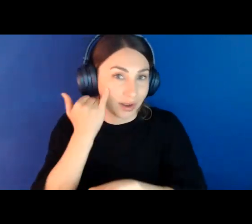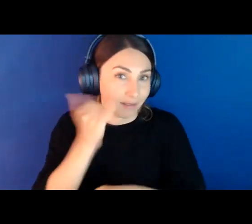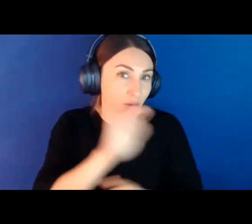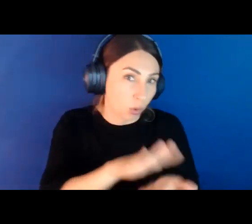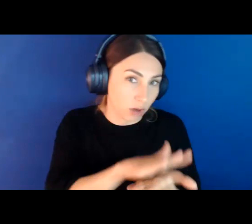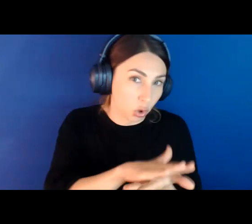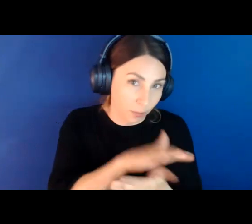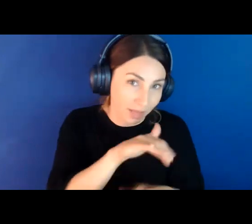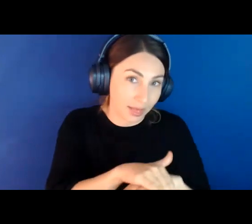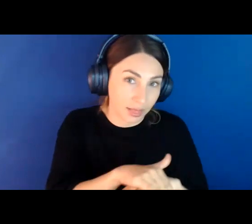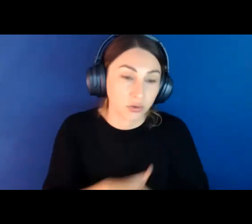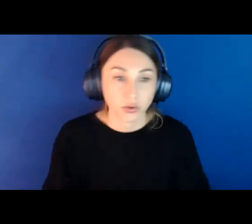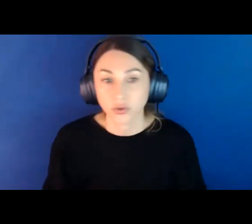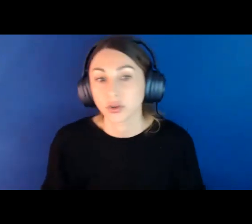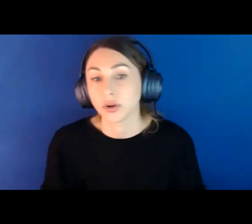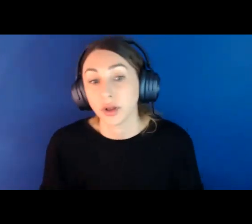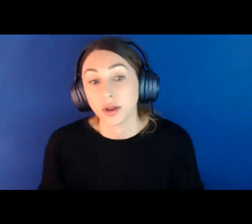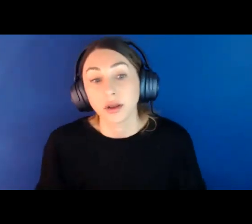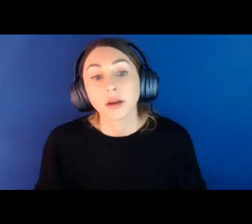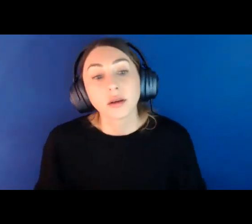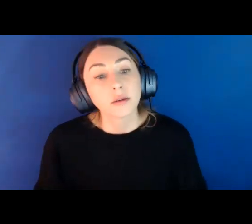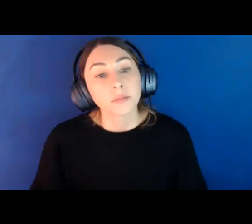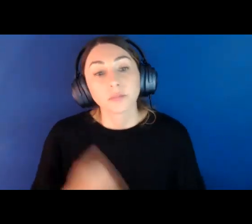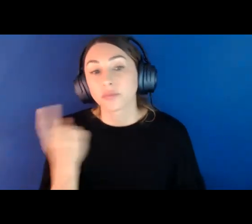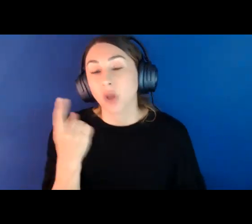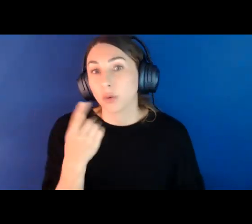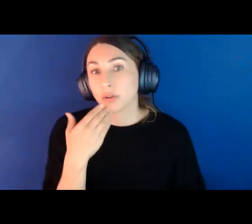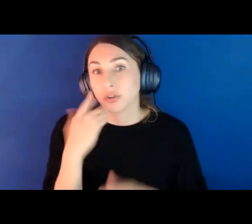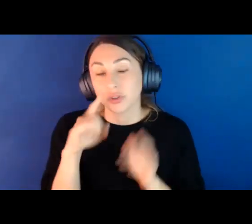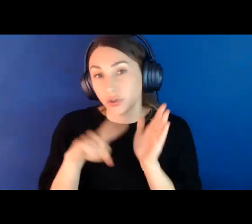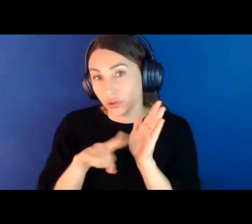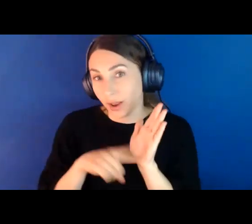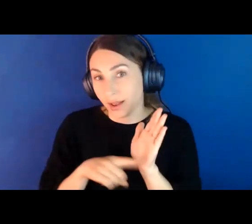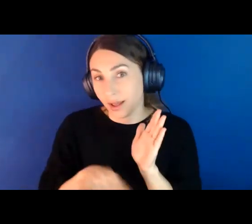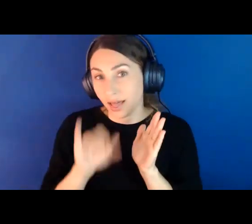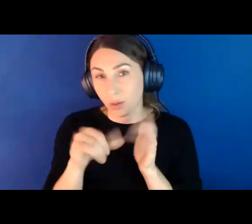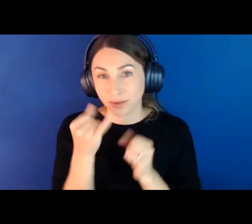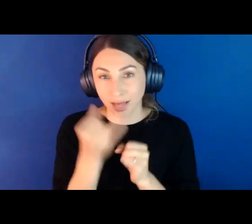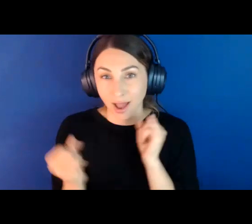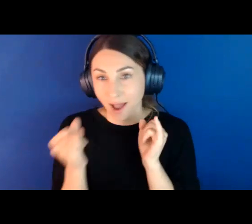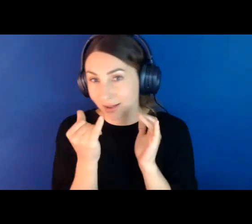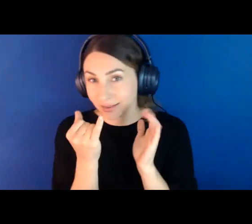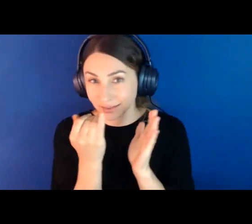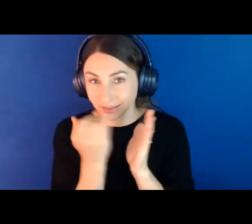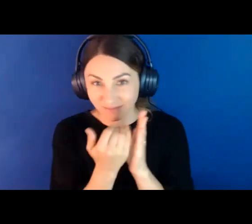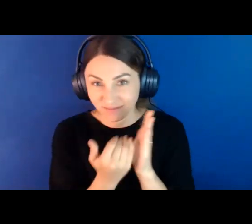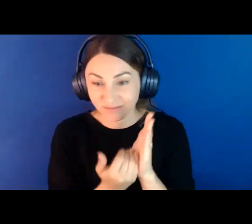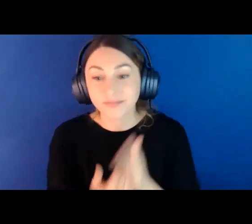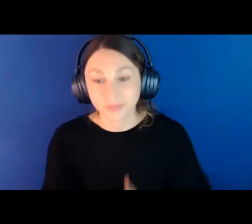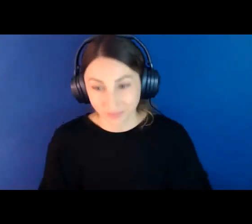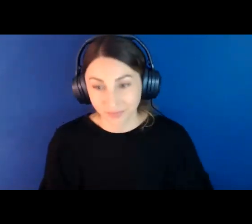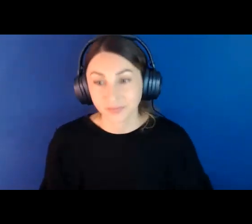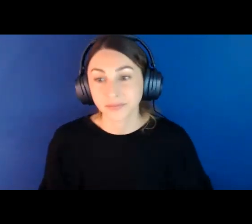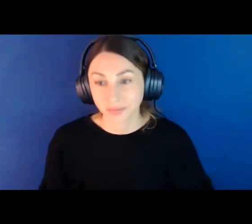English. It's always good to make sure and check those last steps. Next slide,